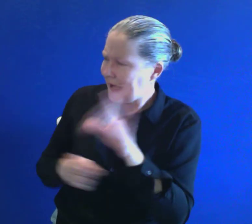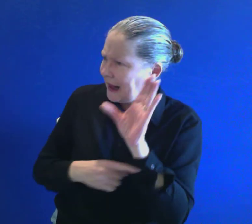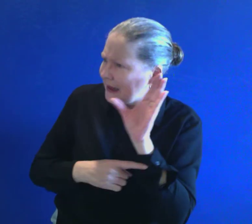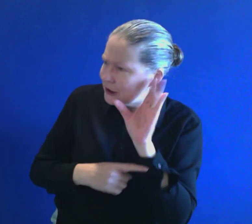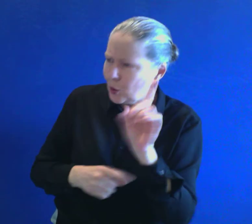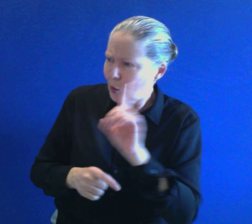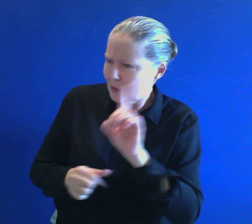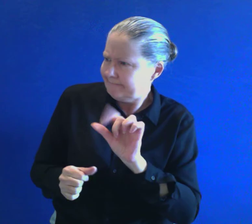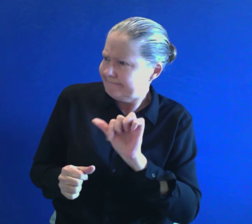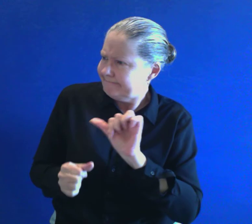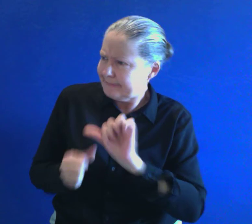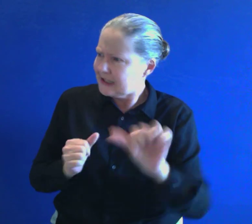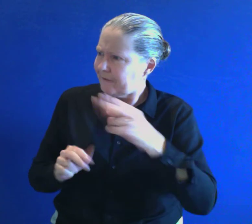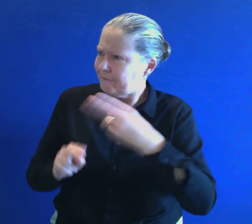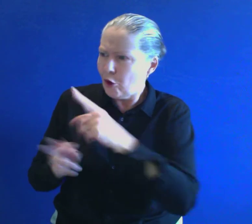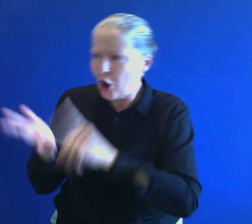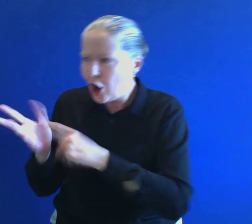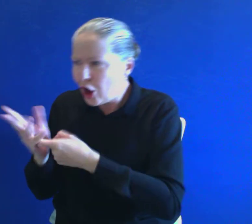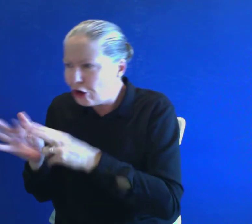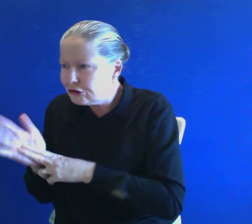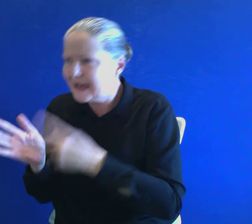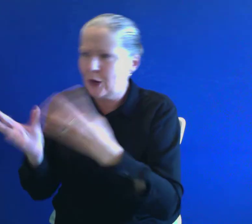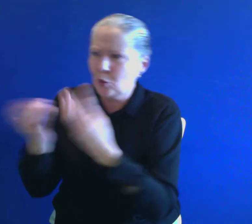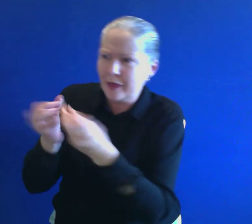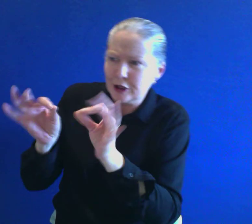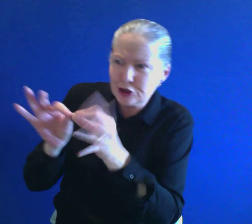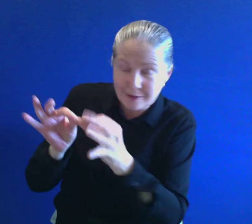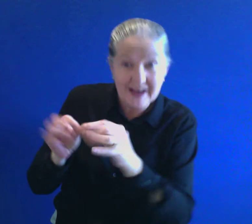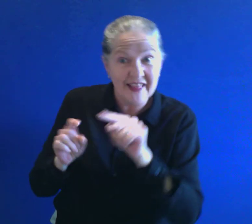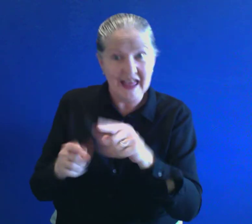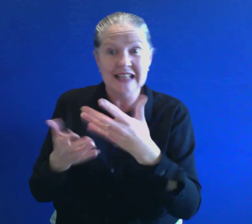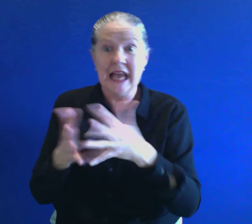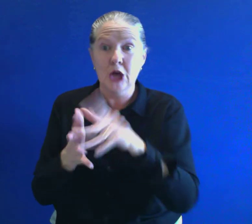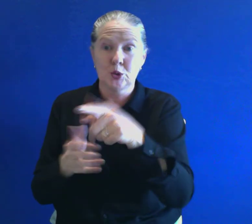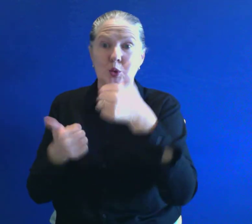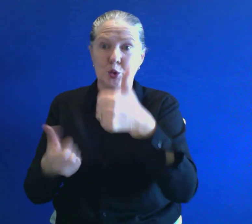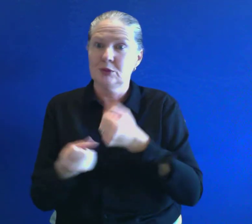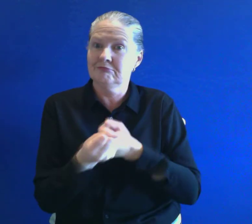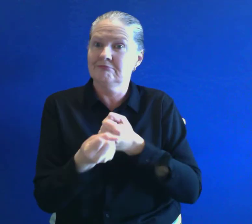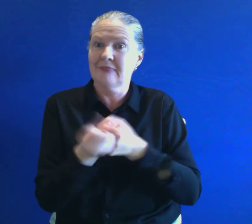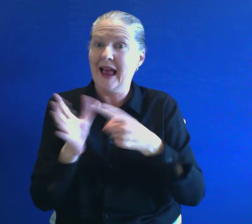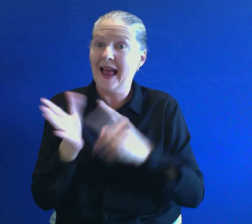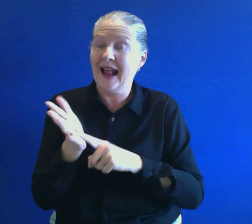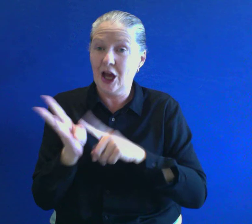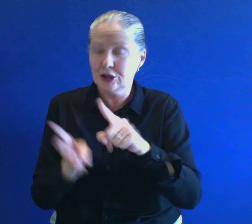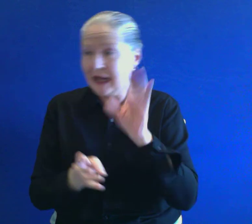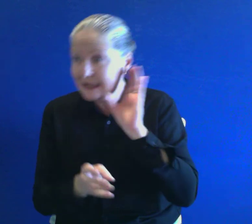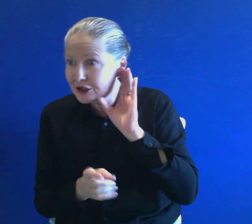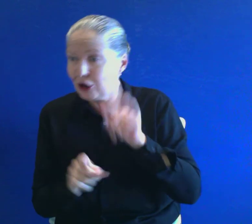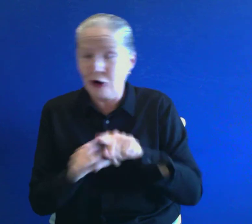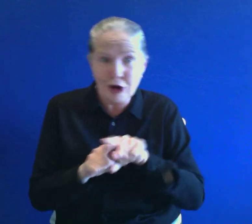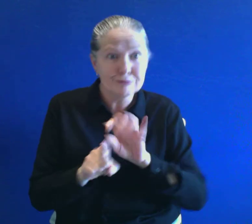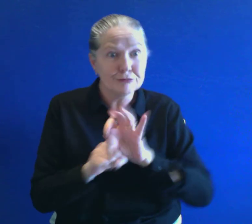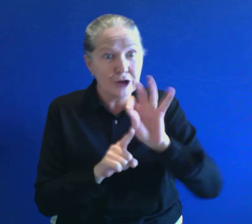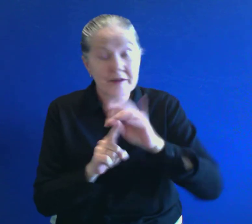worked for Lauren and the interpreter and, you know, that's how you're a good ally. You just listen and you learn and you improve and make mistakes along the way and